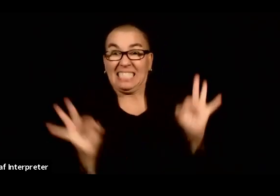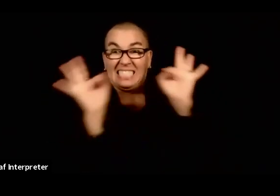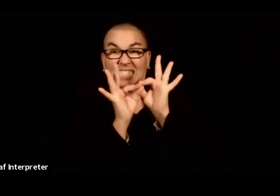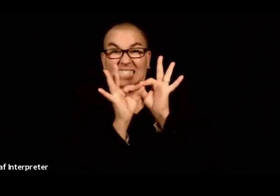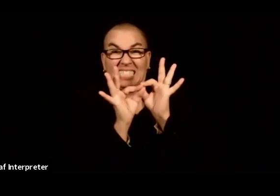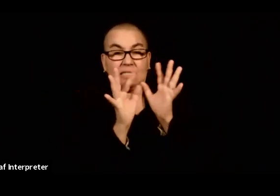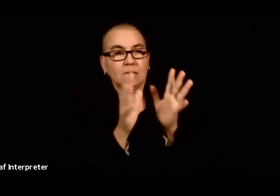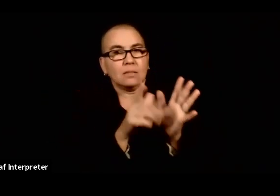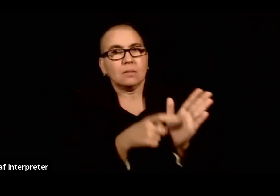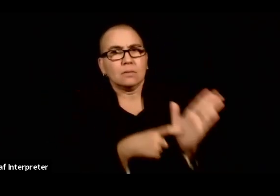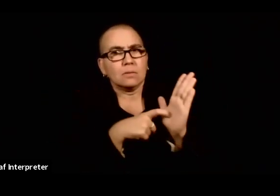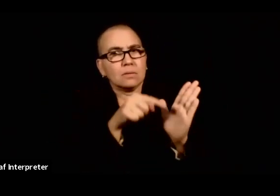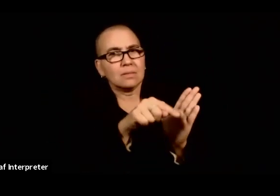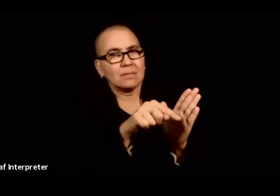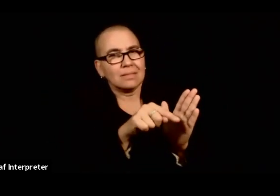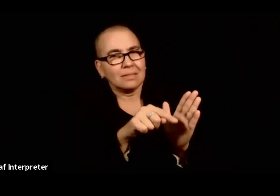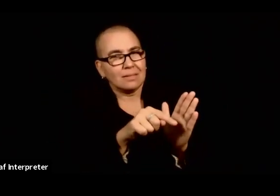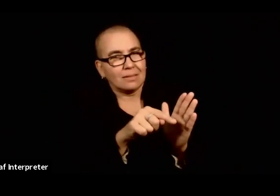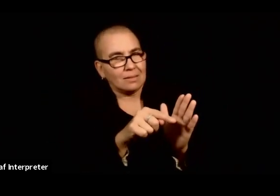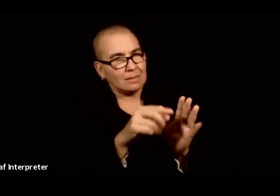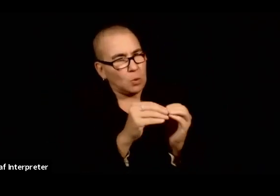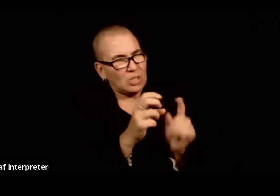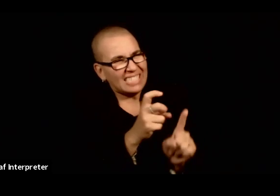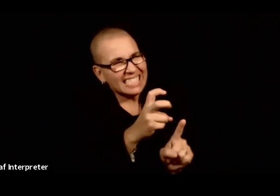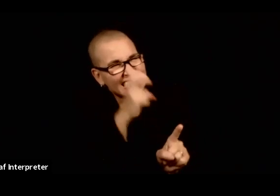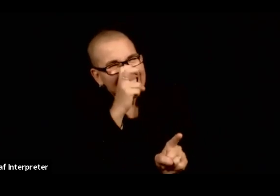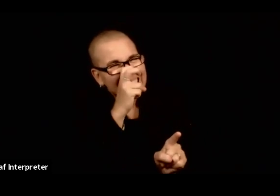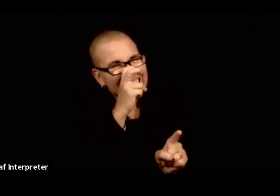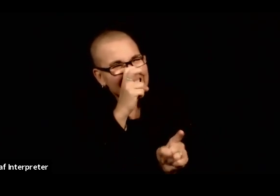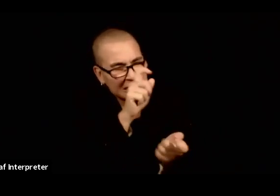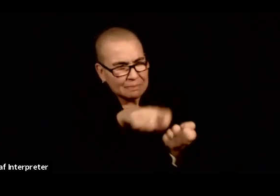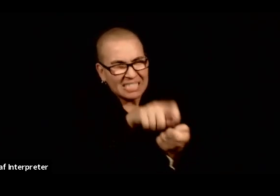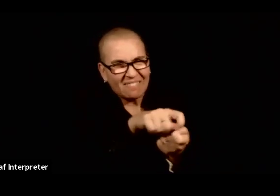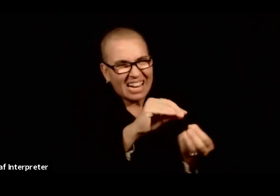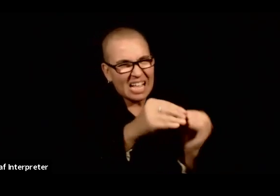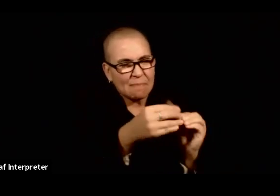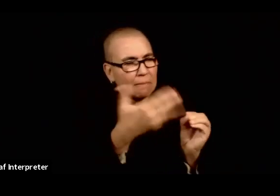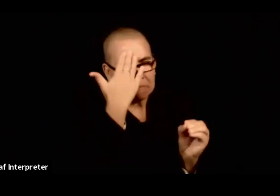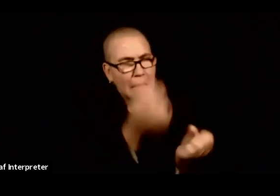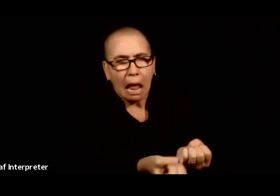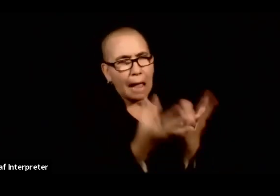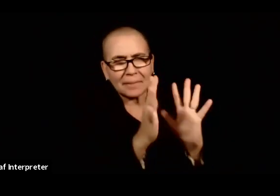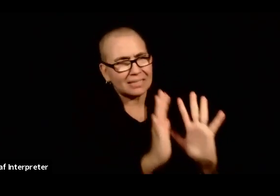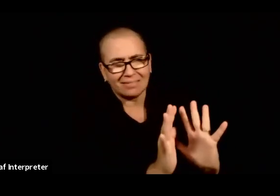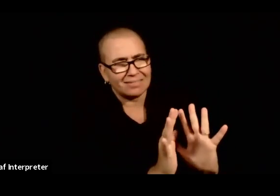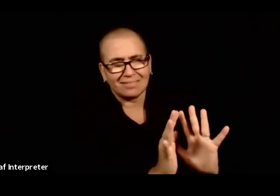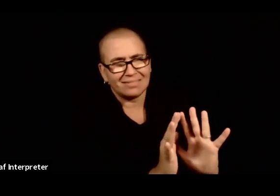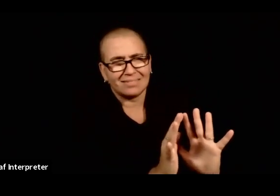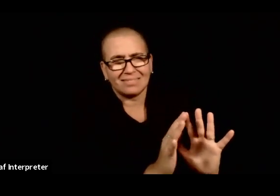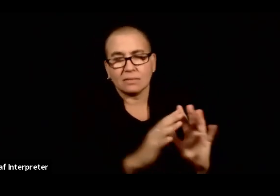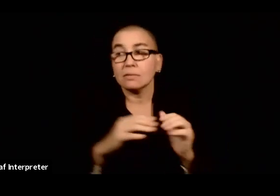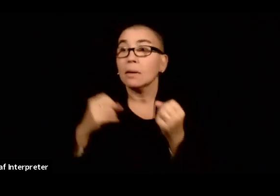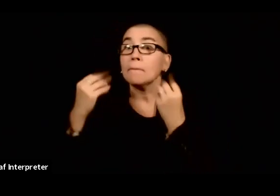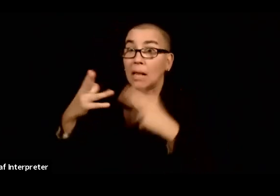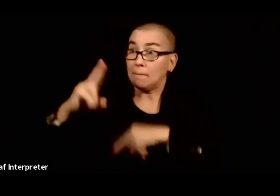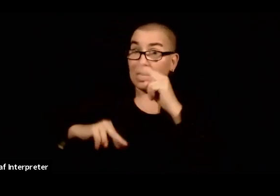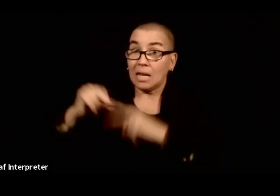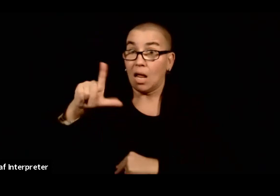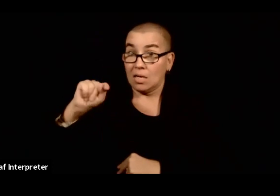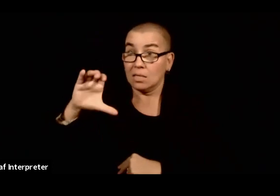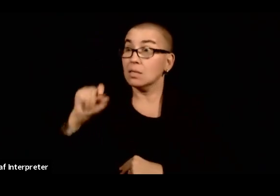give. However, I will say that there have been a number of facilities who have declined to begin